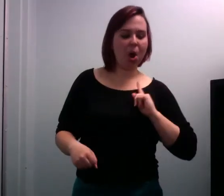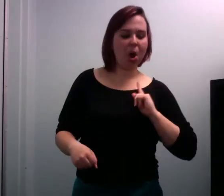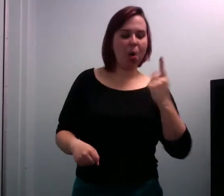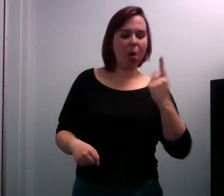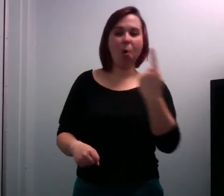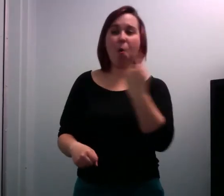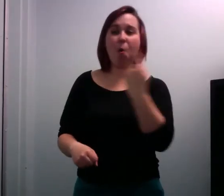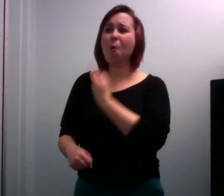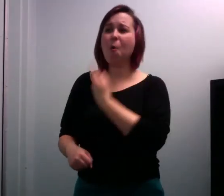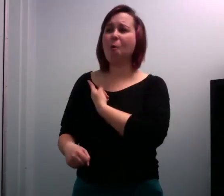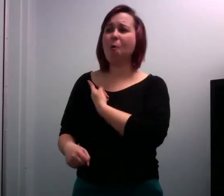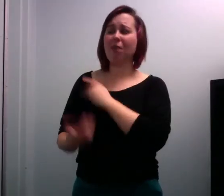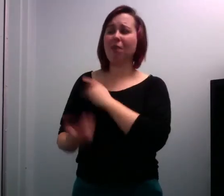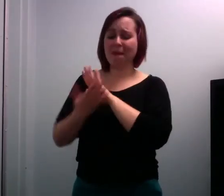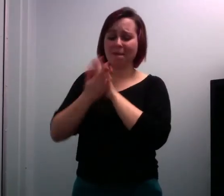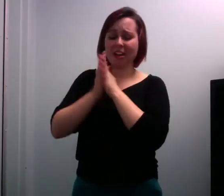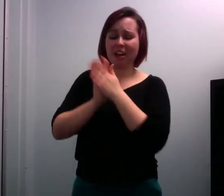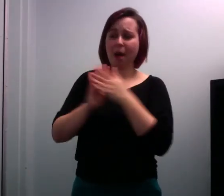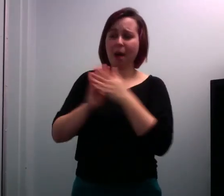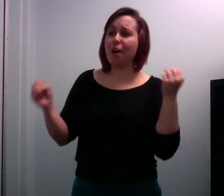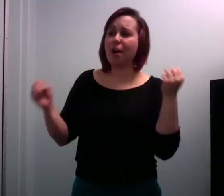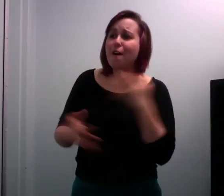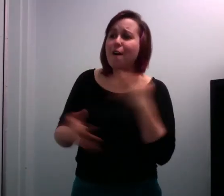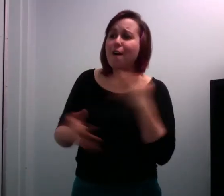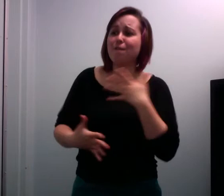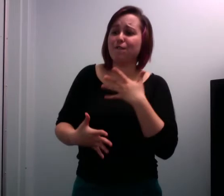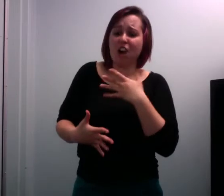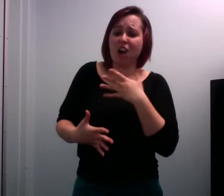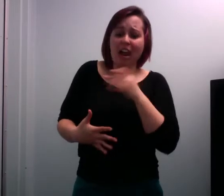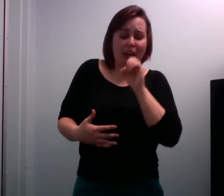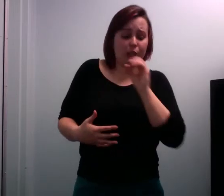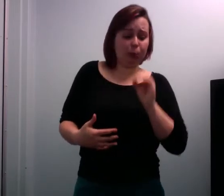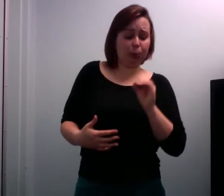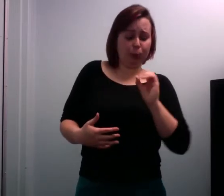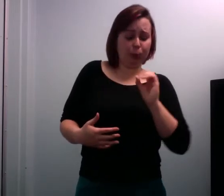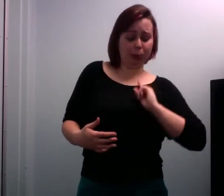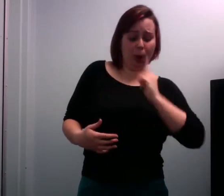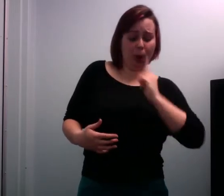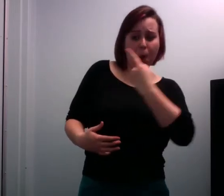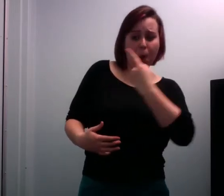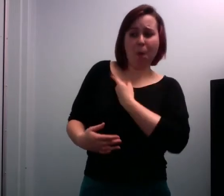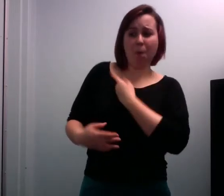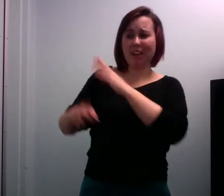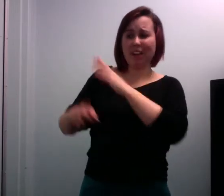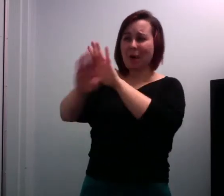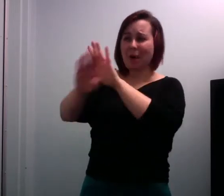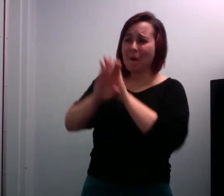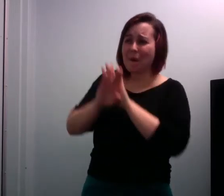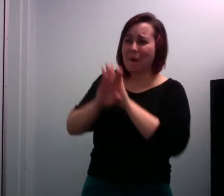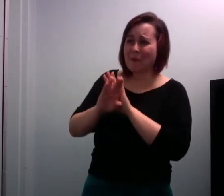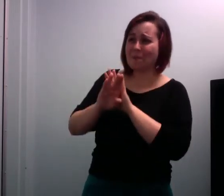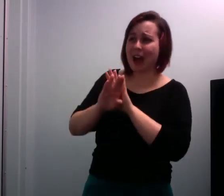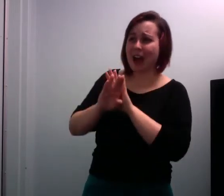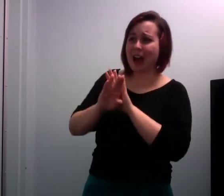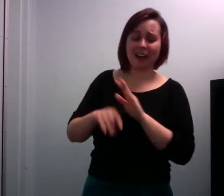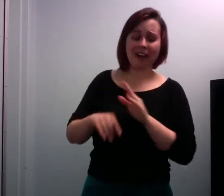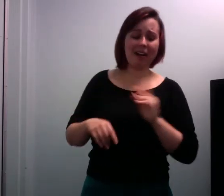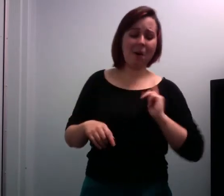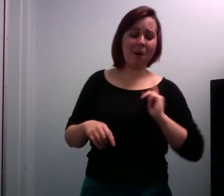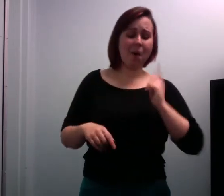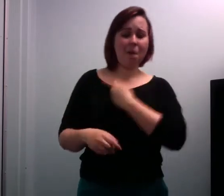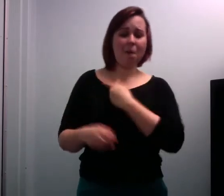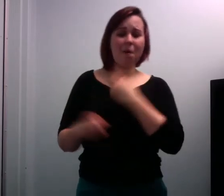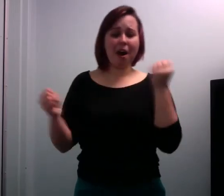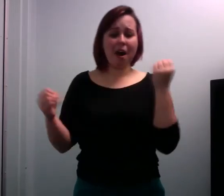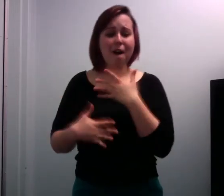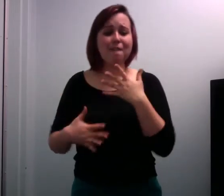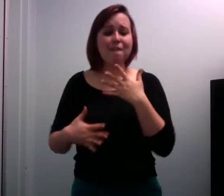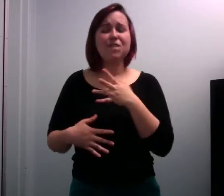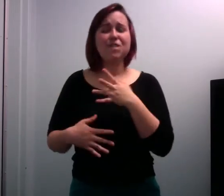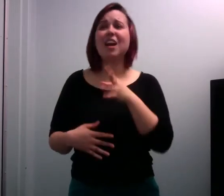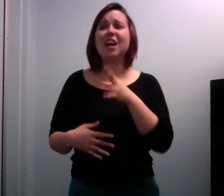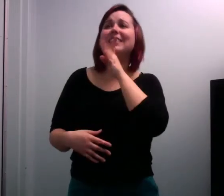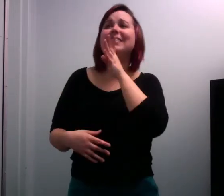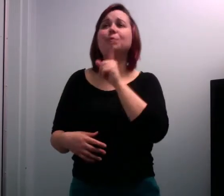afraid. We're afraid to speak our truth, we're afraid to show up in the world as we are, and we're holding back in some